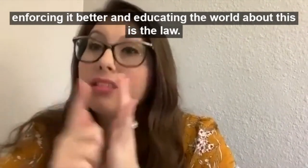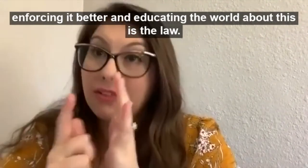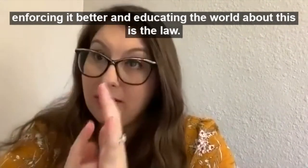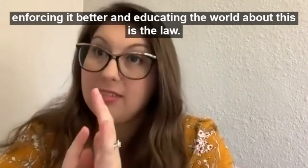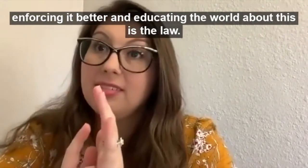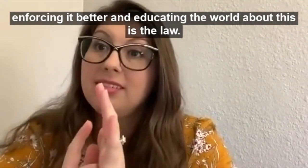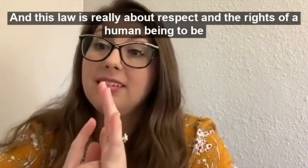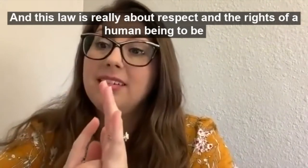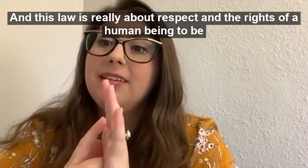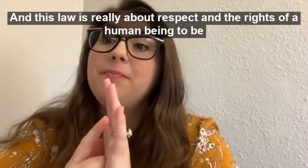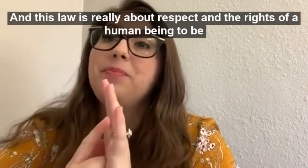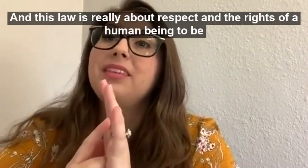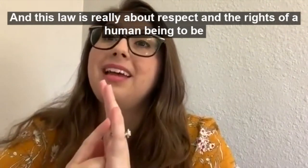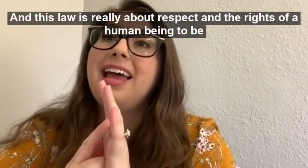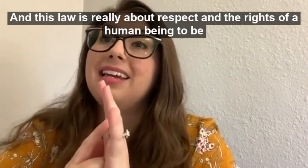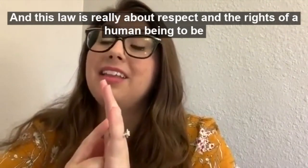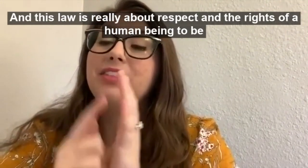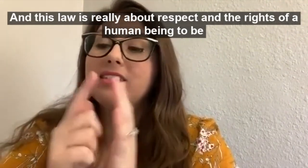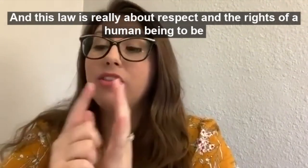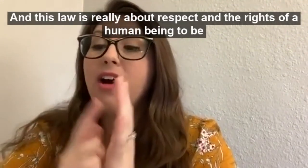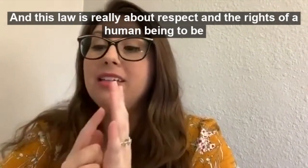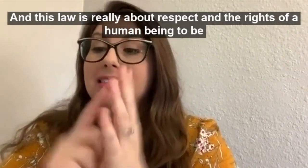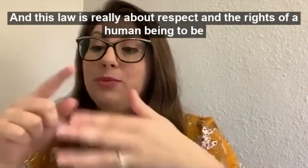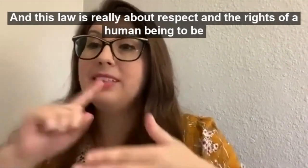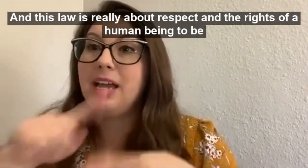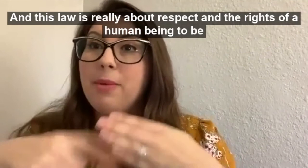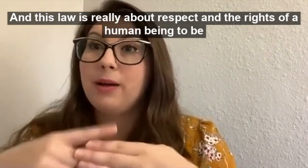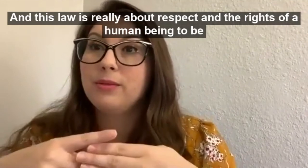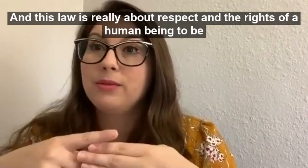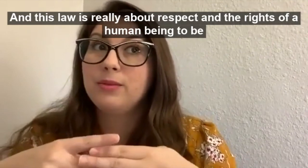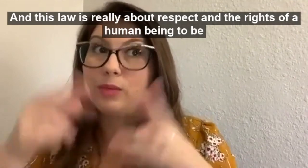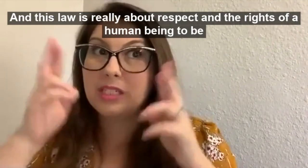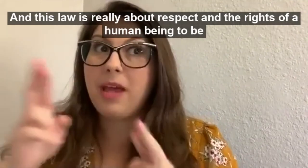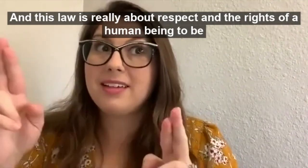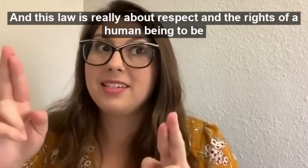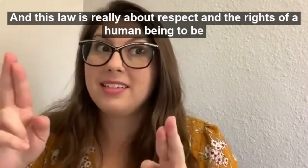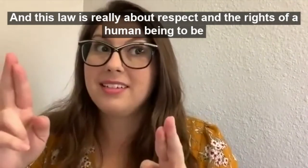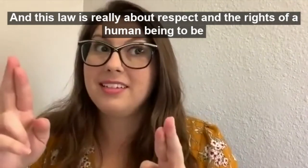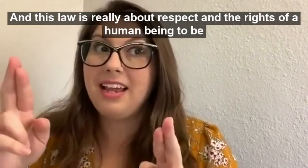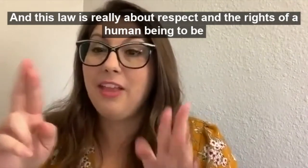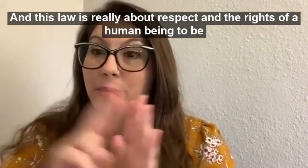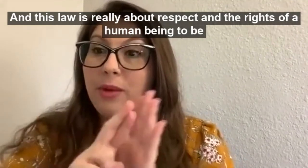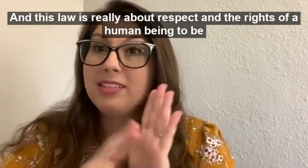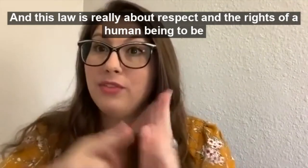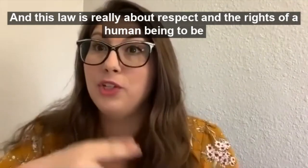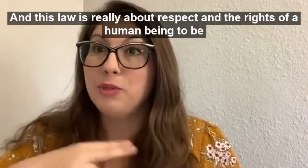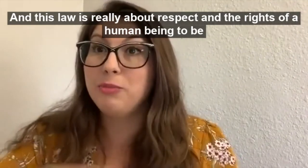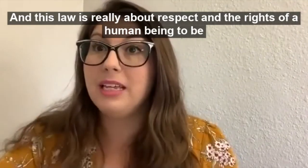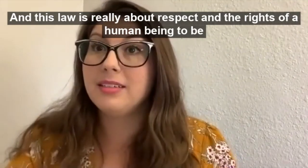law. And this law is really about respect and the rights of a human being